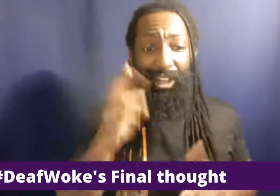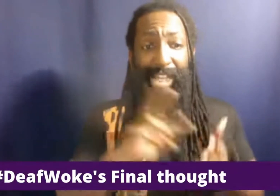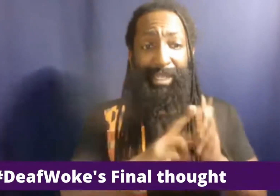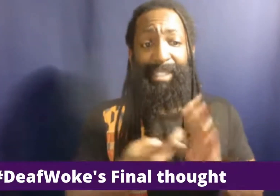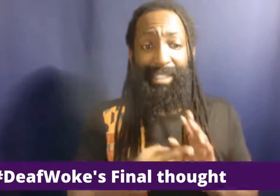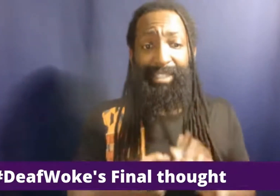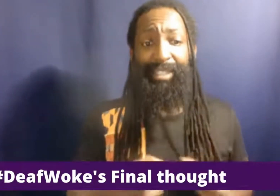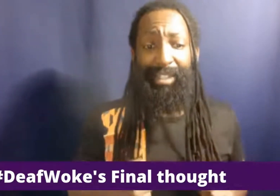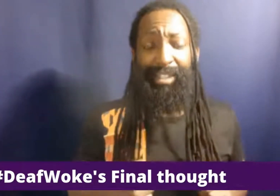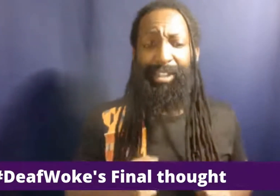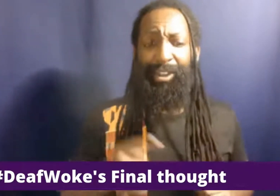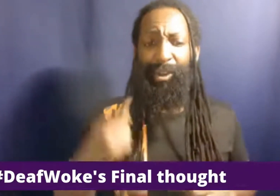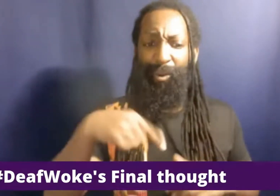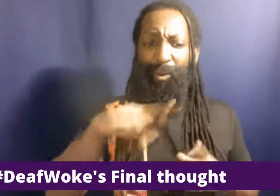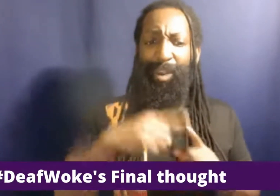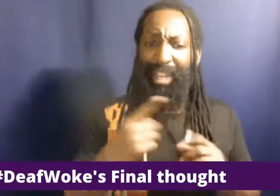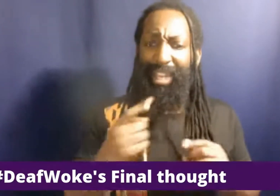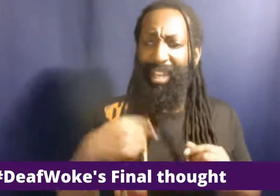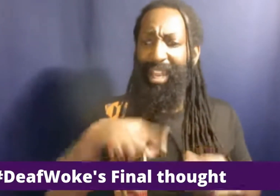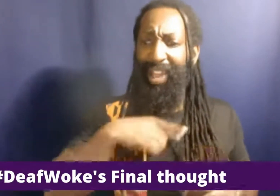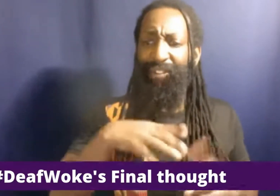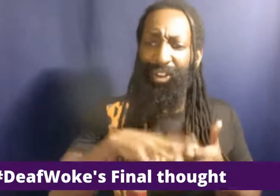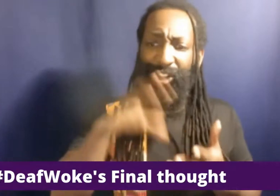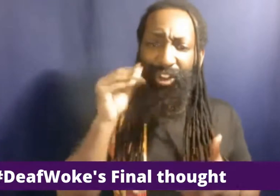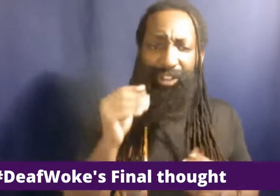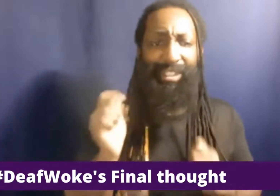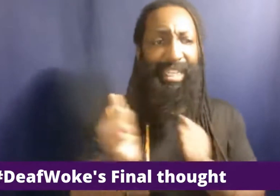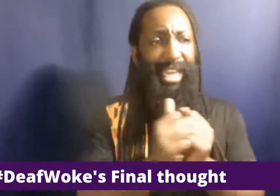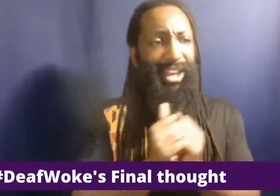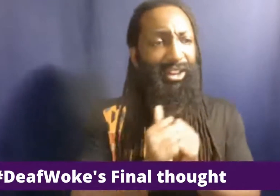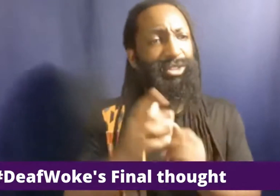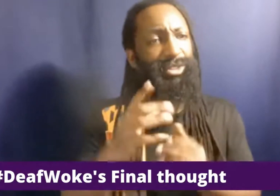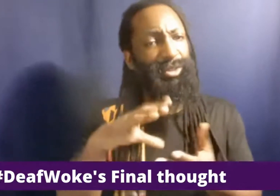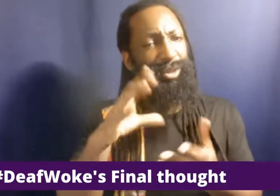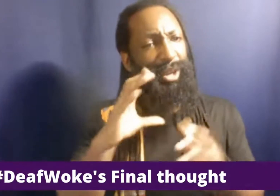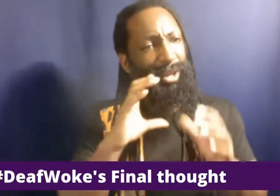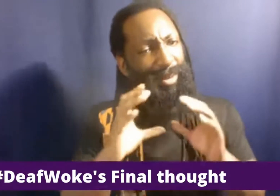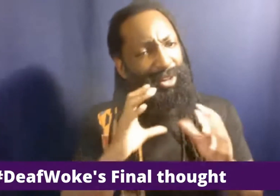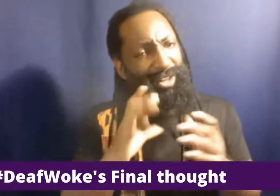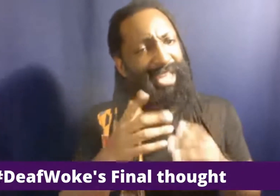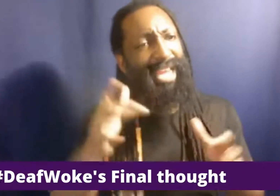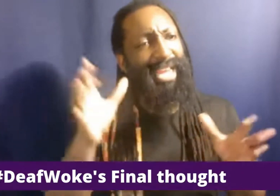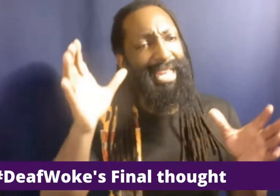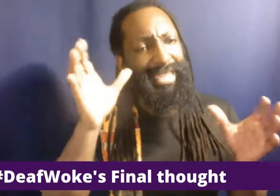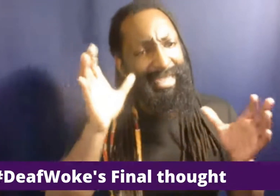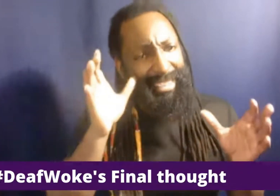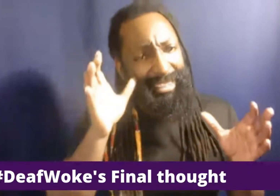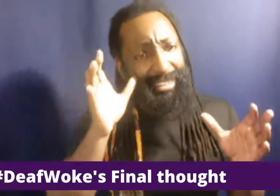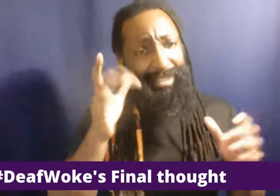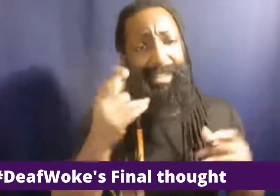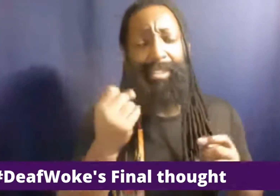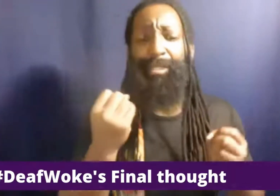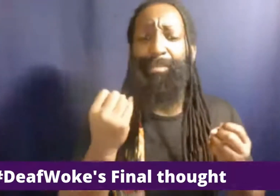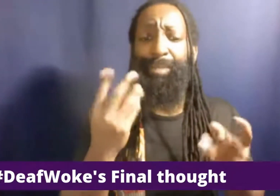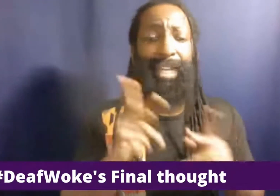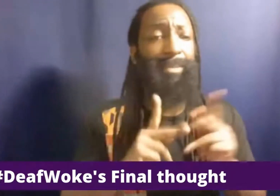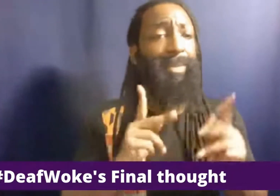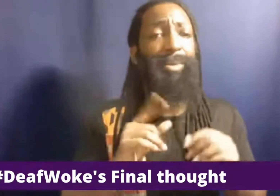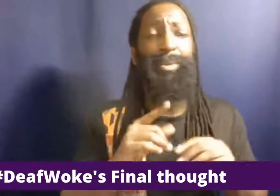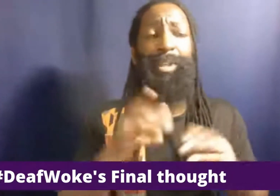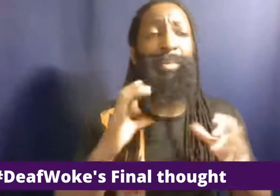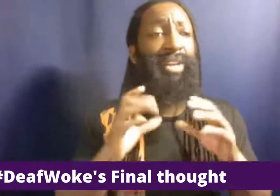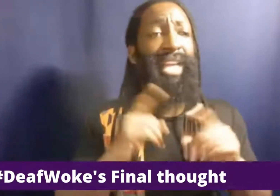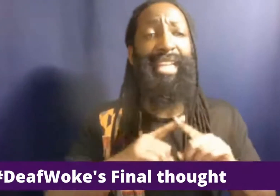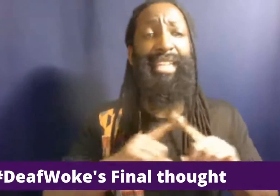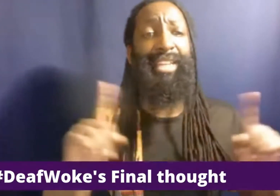You know what I mean? So we have to learn together to communicate and listen. There's many